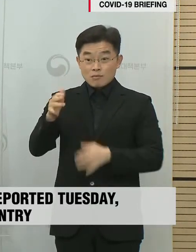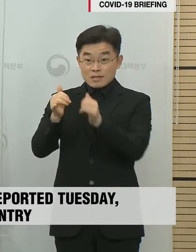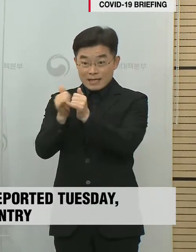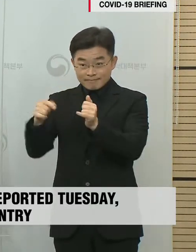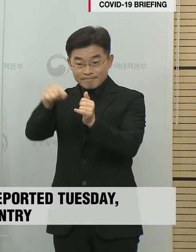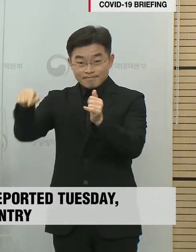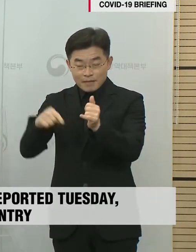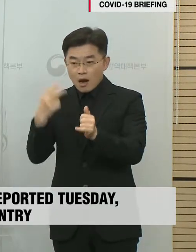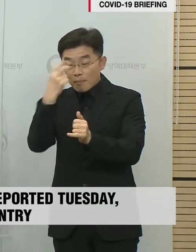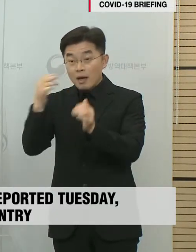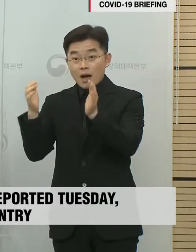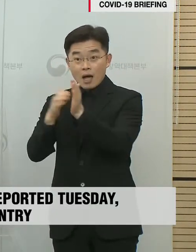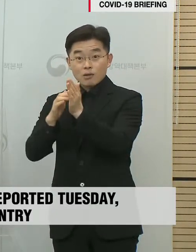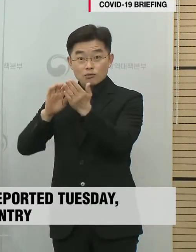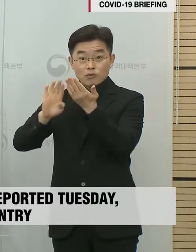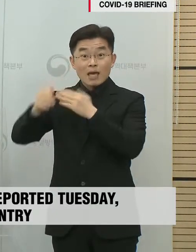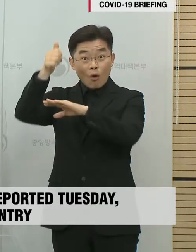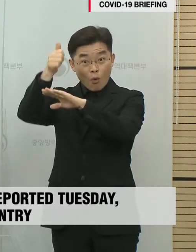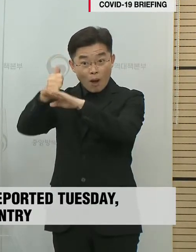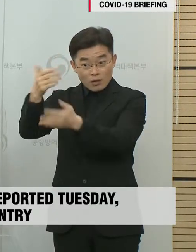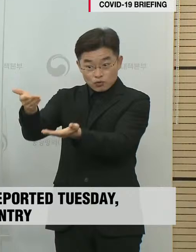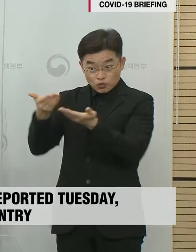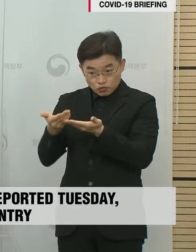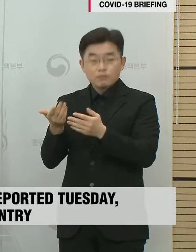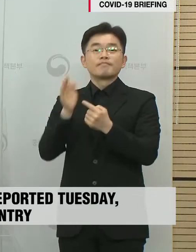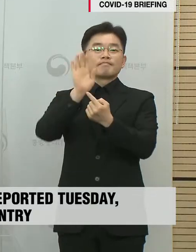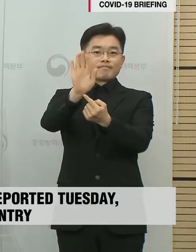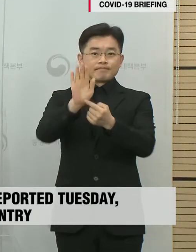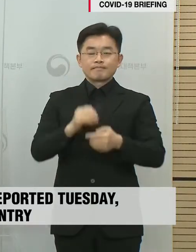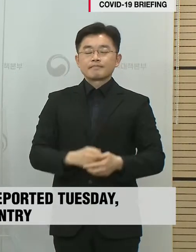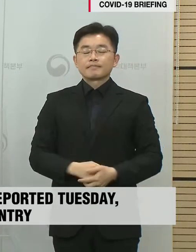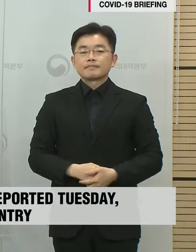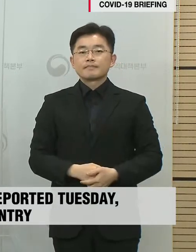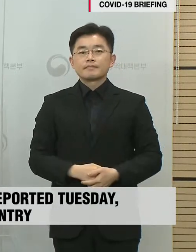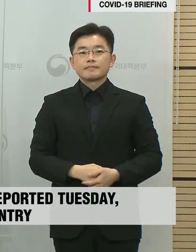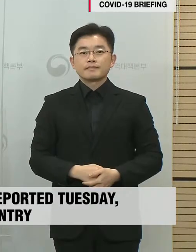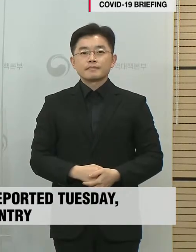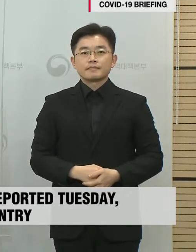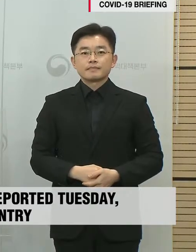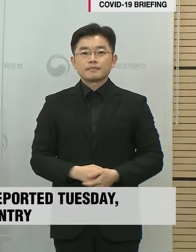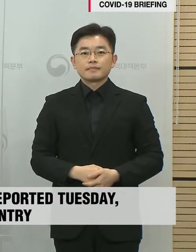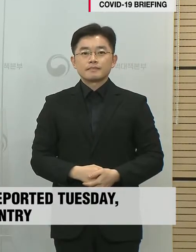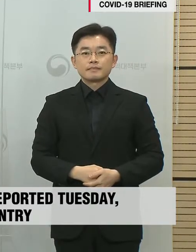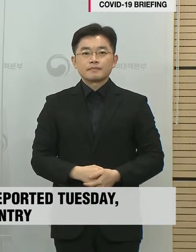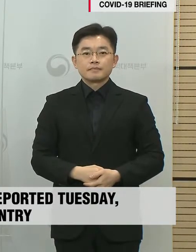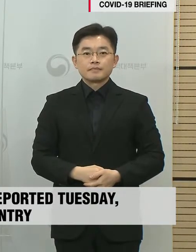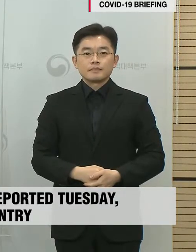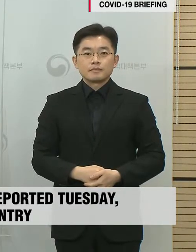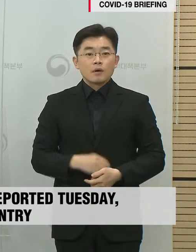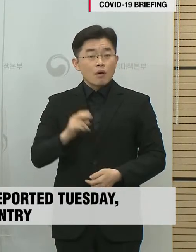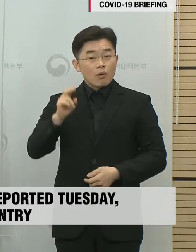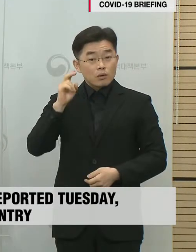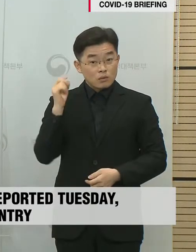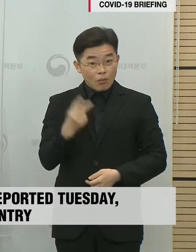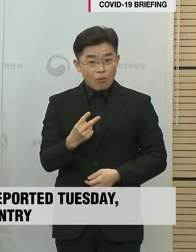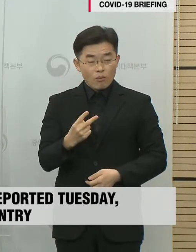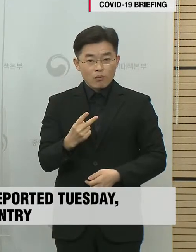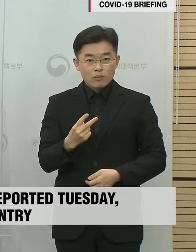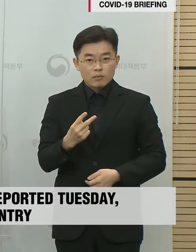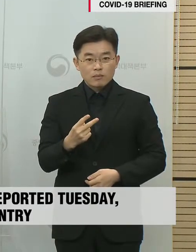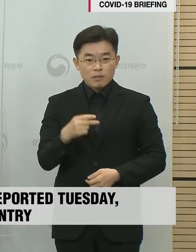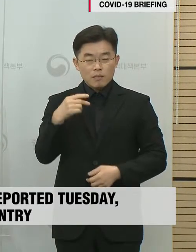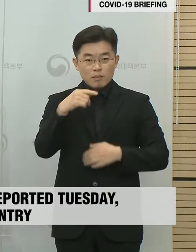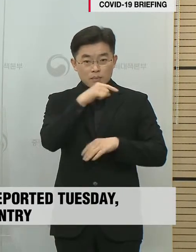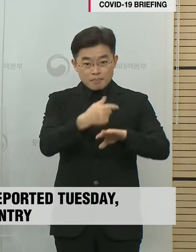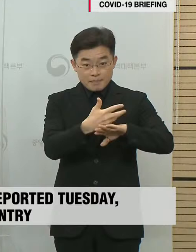our inspections by the experts, and we believe that the outcome will be revealed very soon. On top of that, we